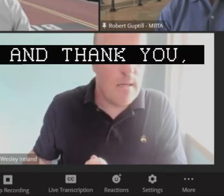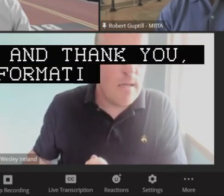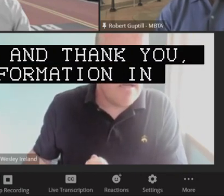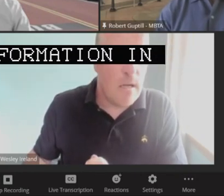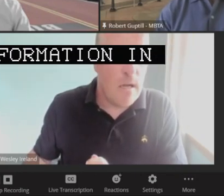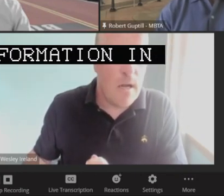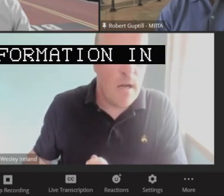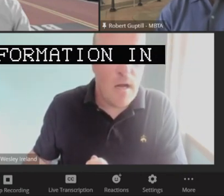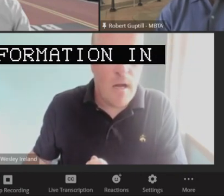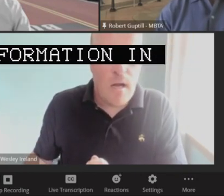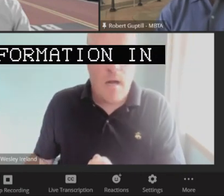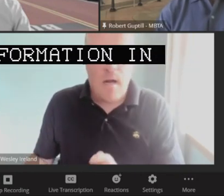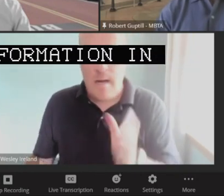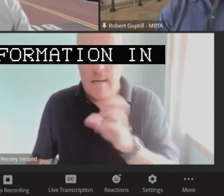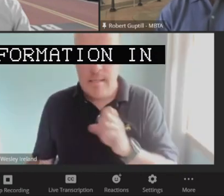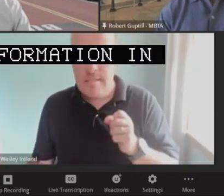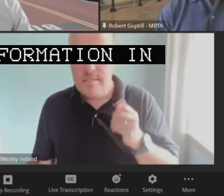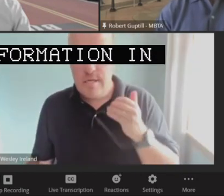All right.